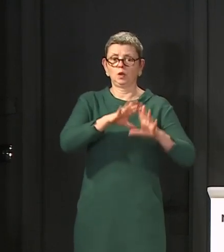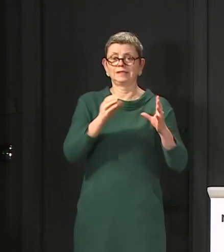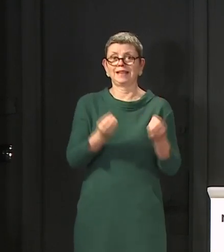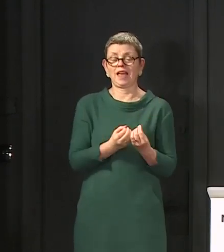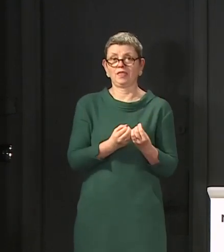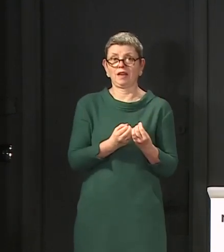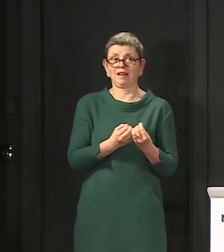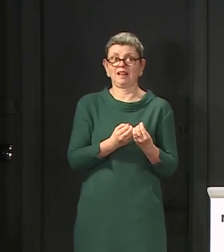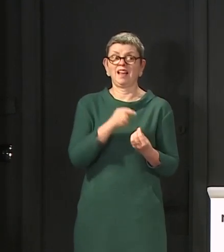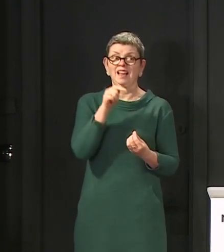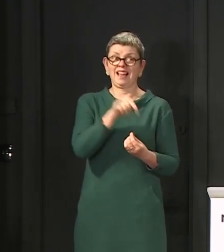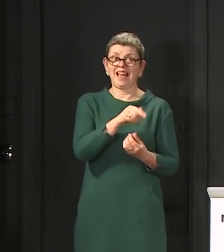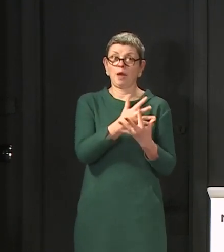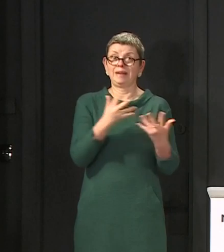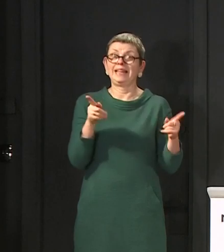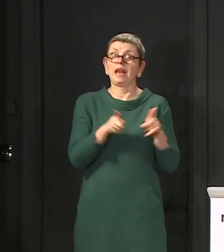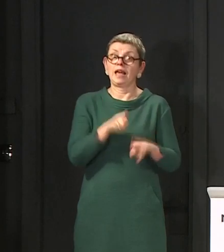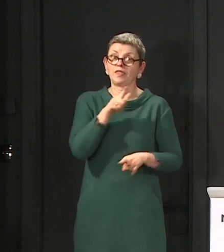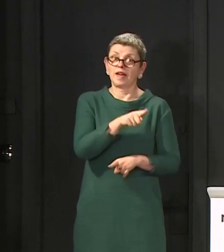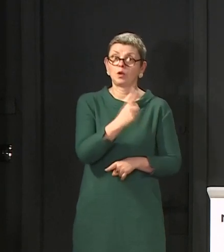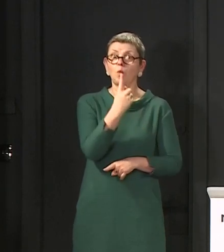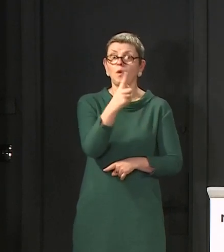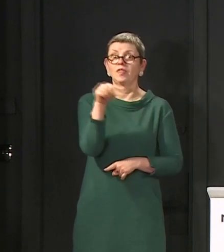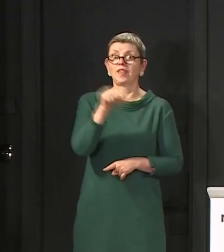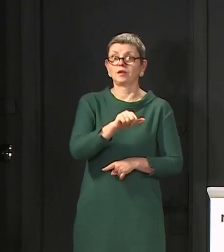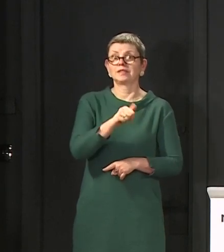Scotland under that measurement to